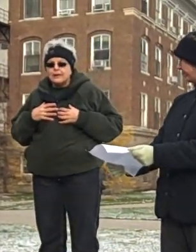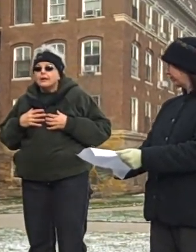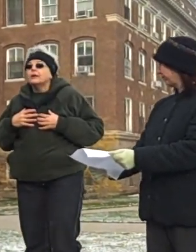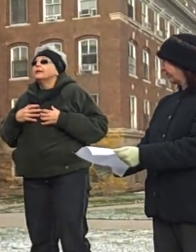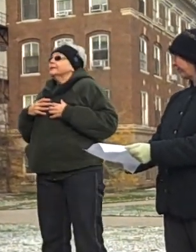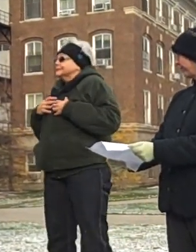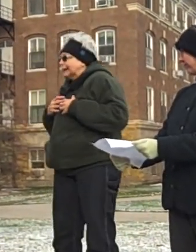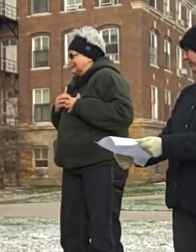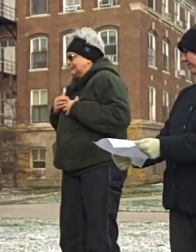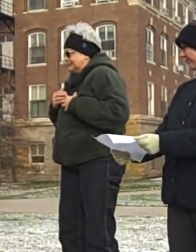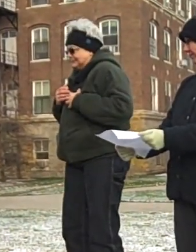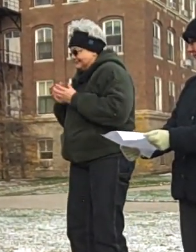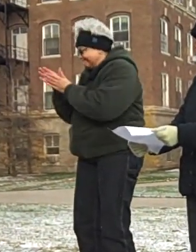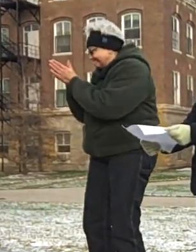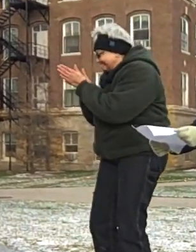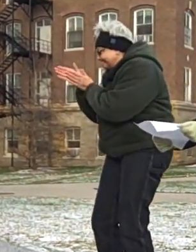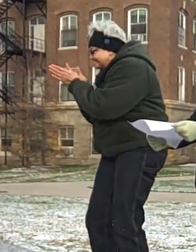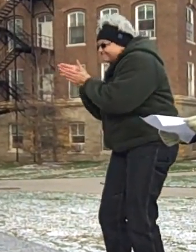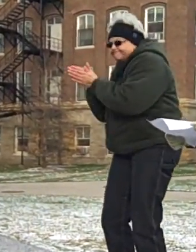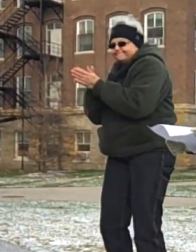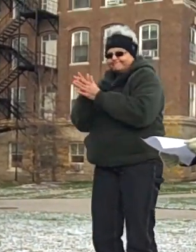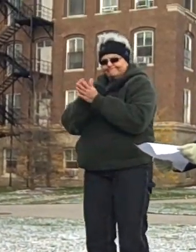express themselves.